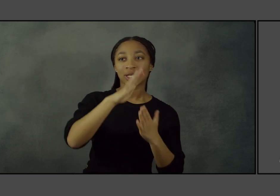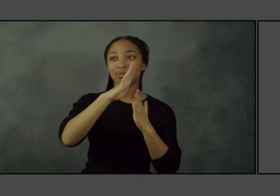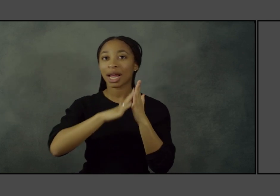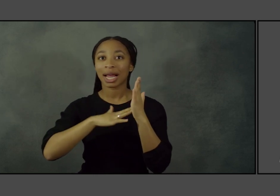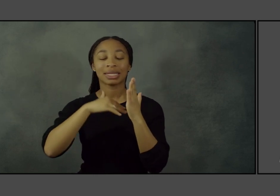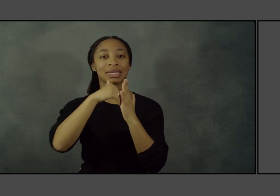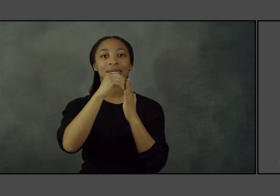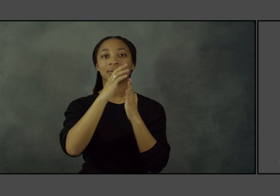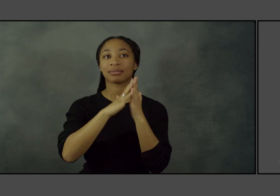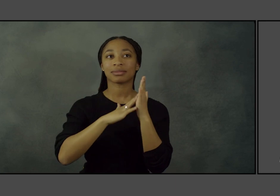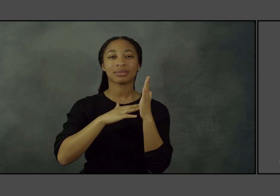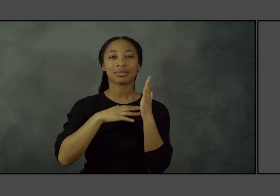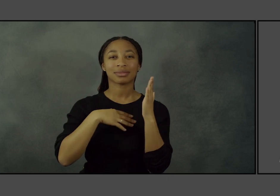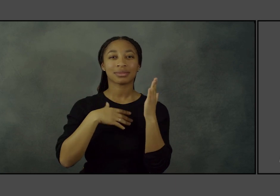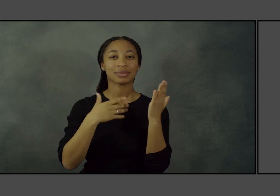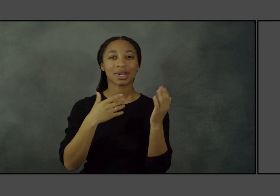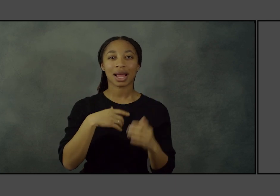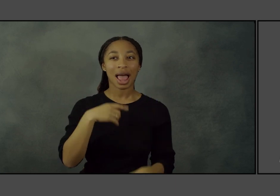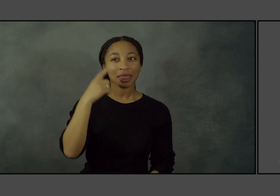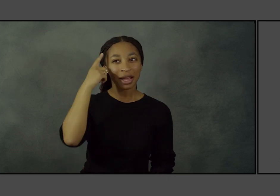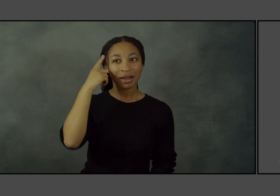Romeo Bearden saying,